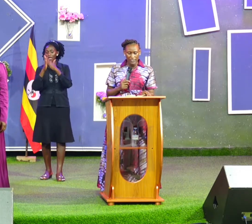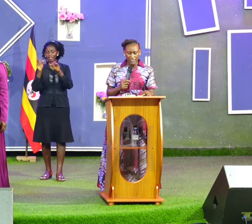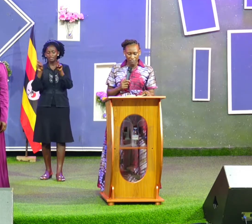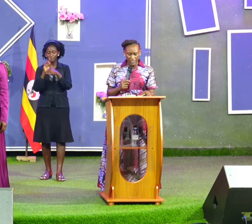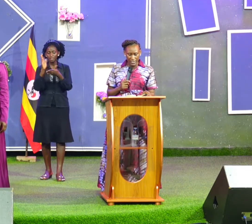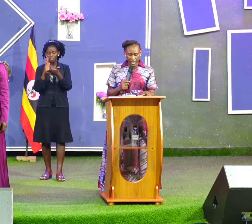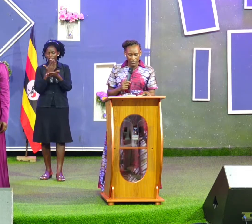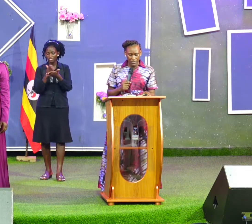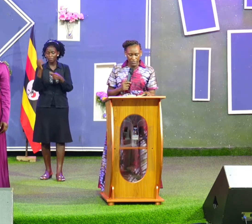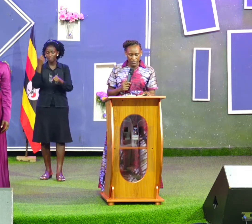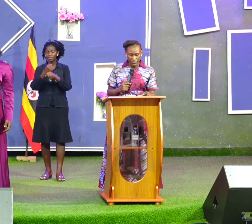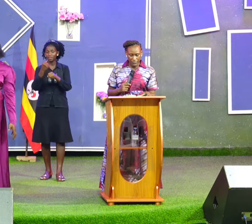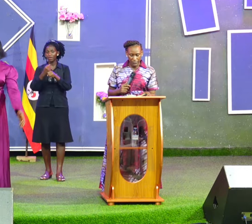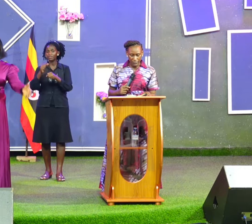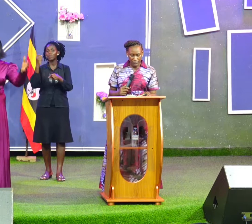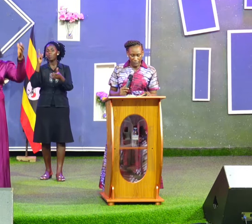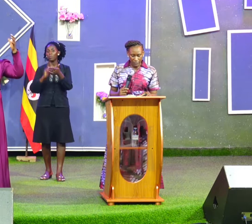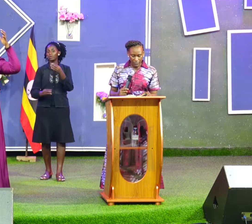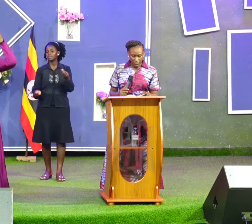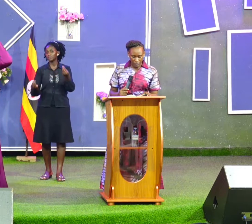for her servant girls.